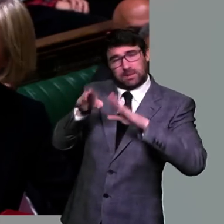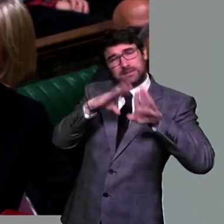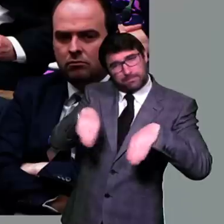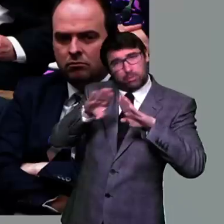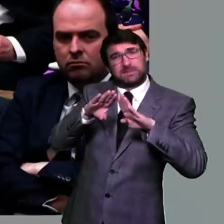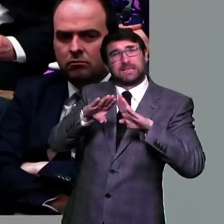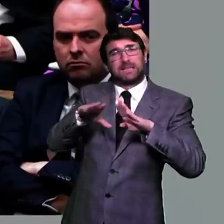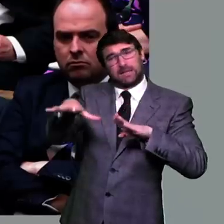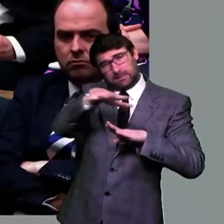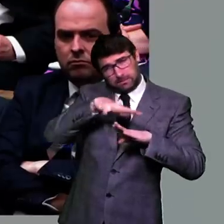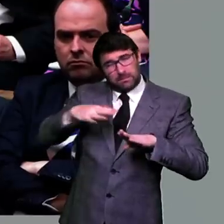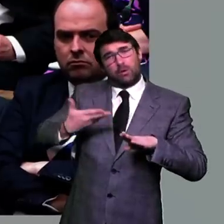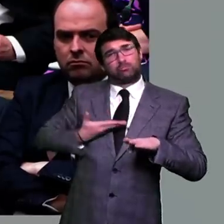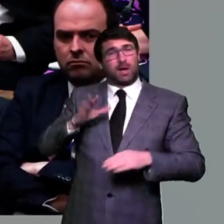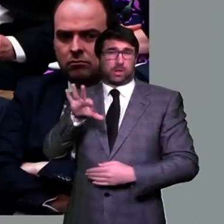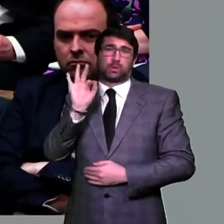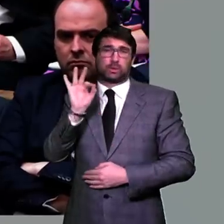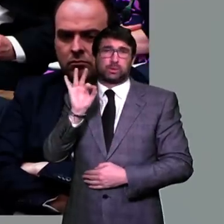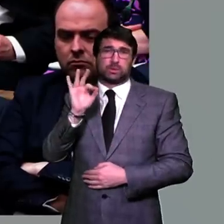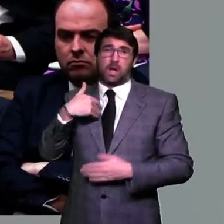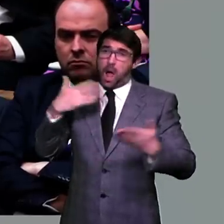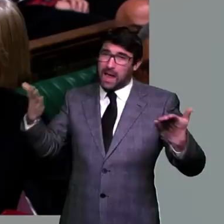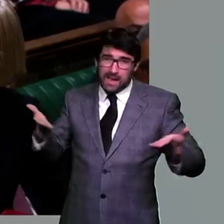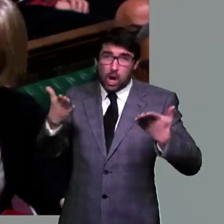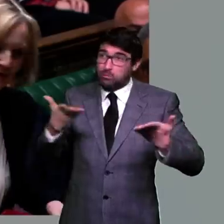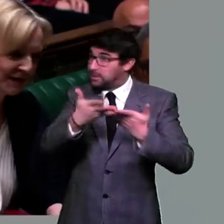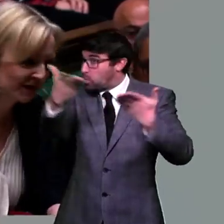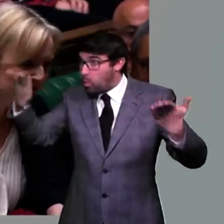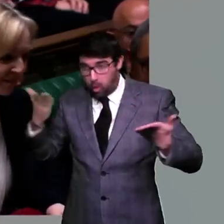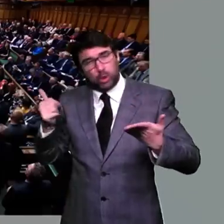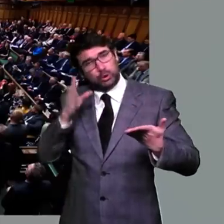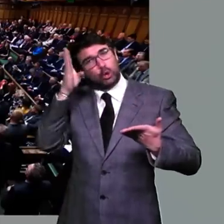the world. And I do encourage colleagues from all sides of the House to attend the